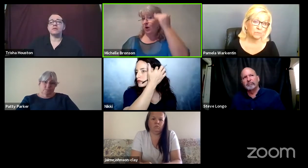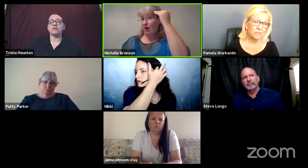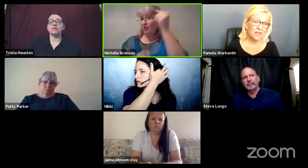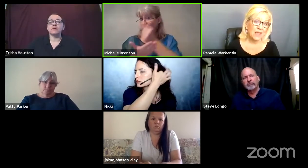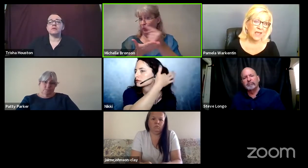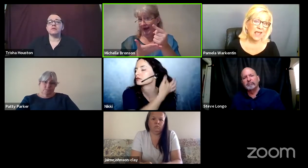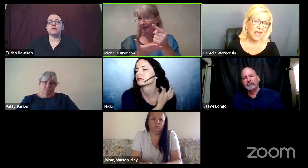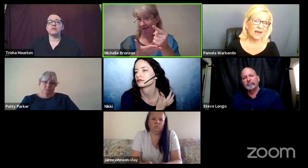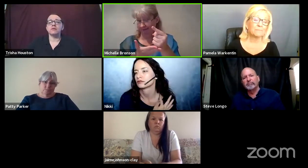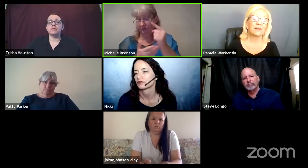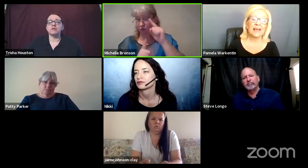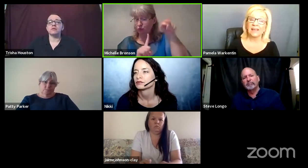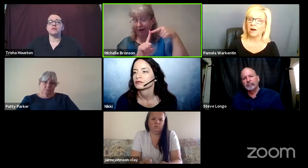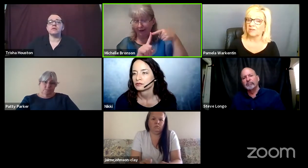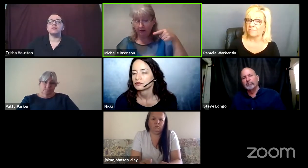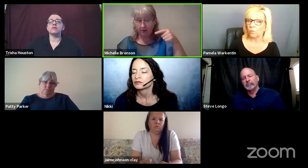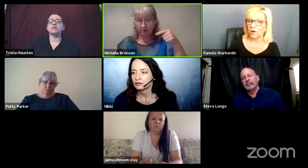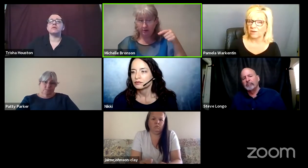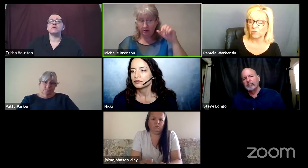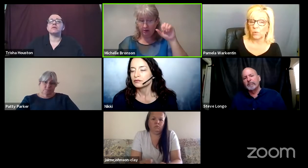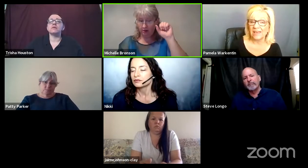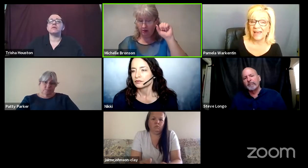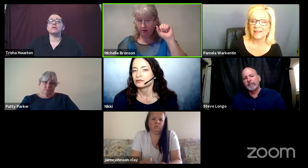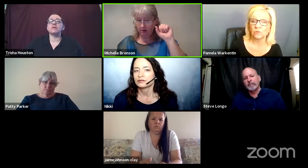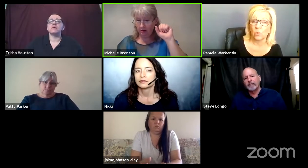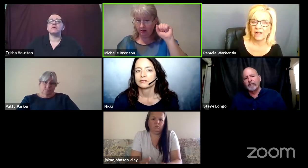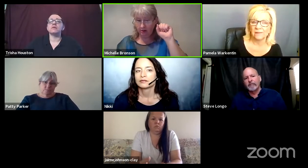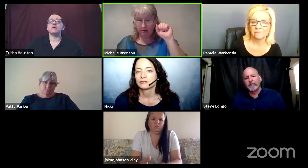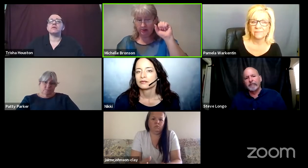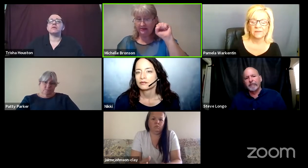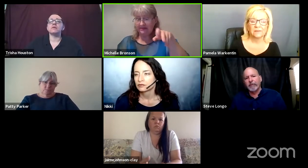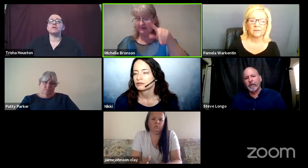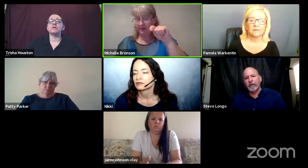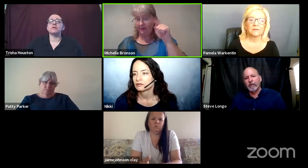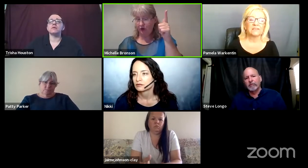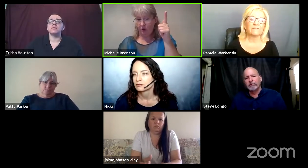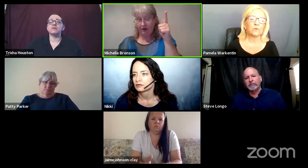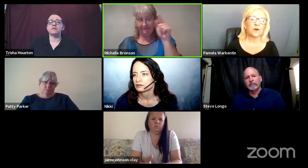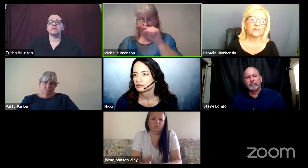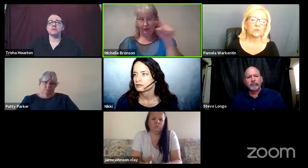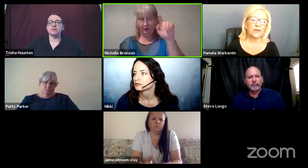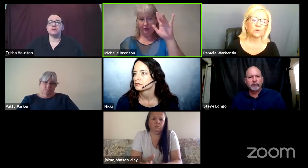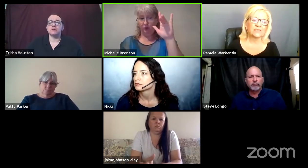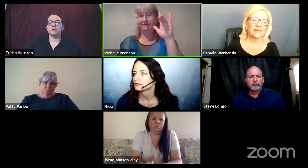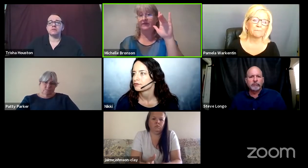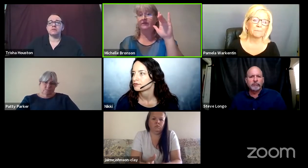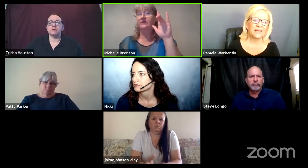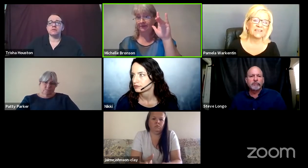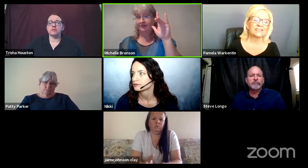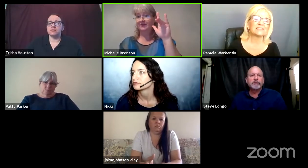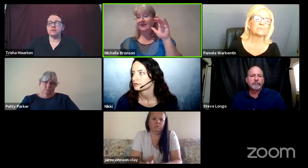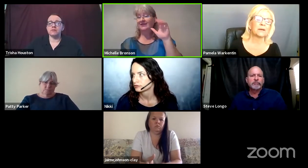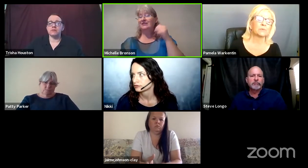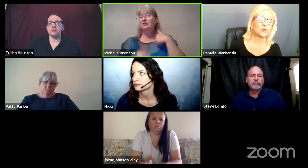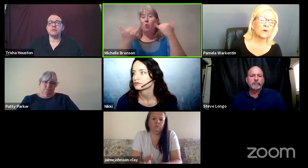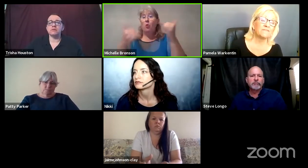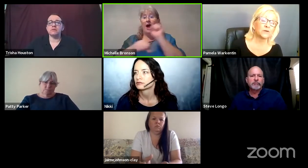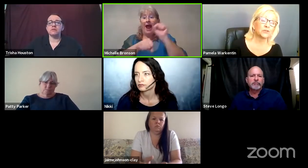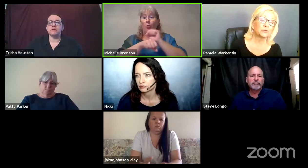Zoom and planning our Deaf Awareness Week as well. Deaf Awareness Week will take place September 21st